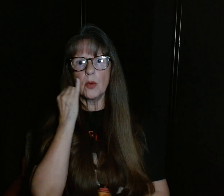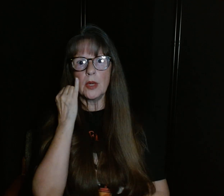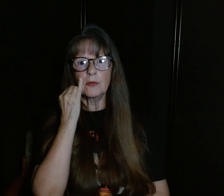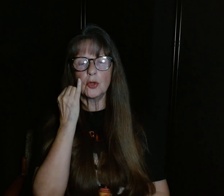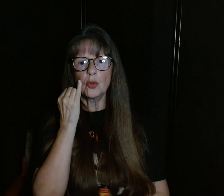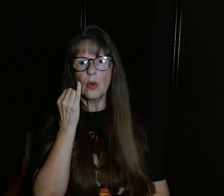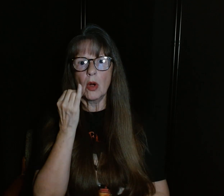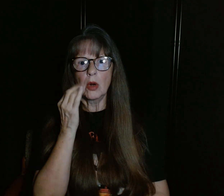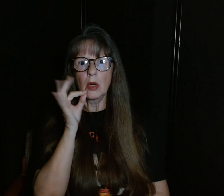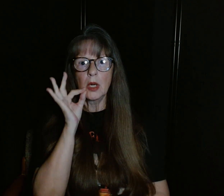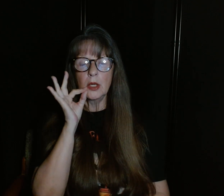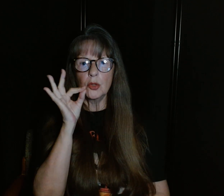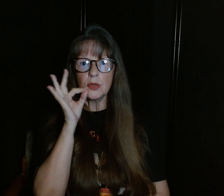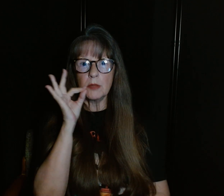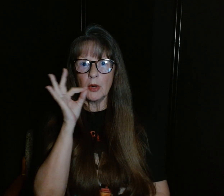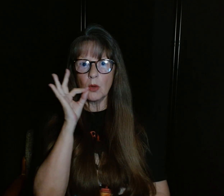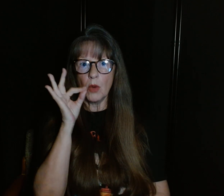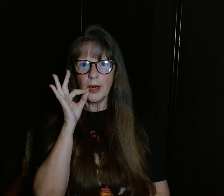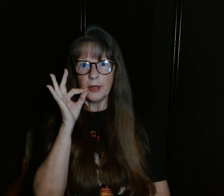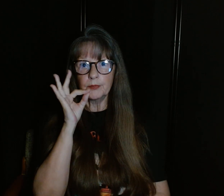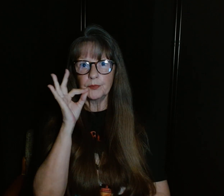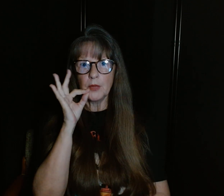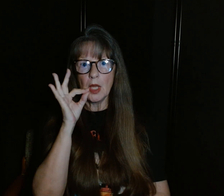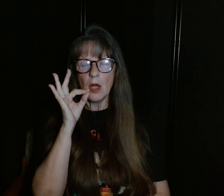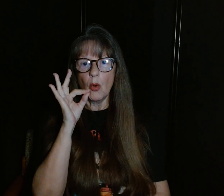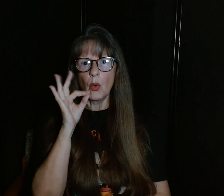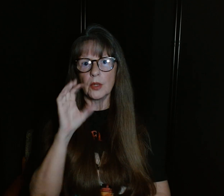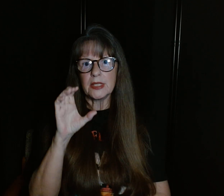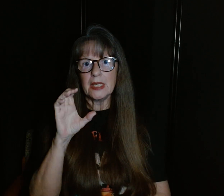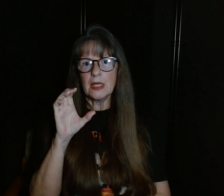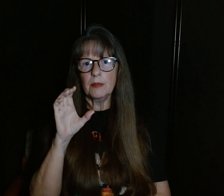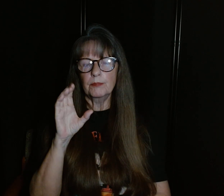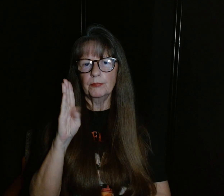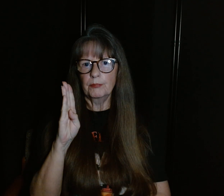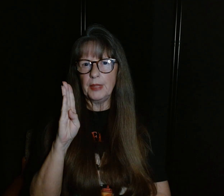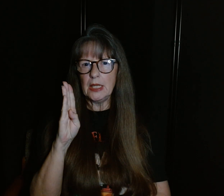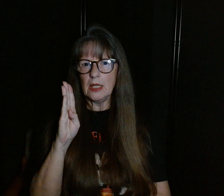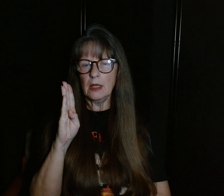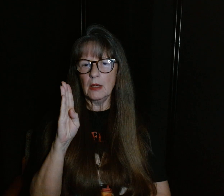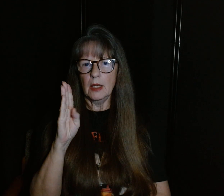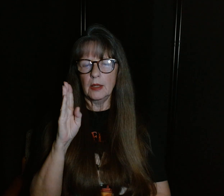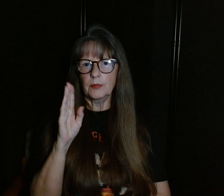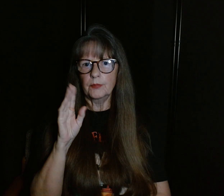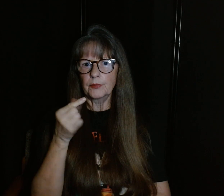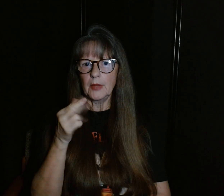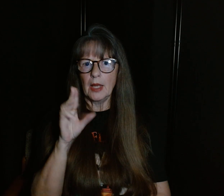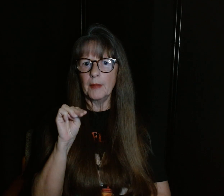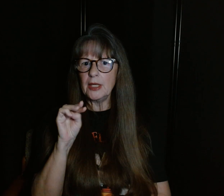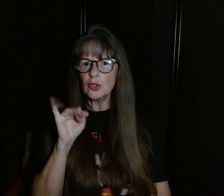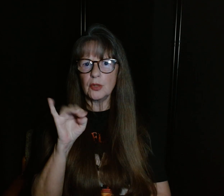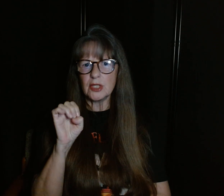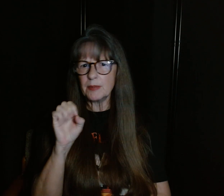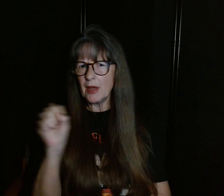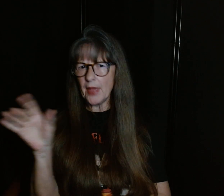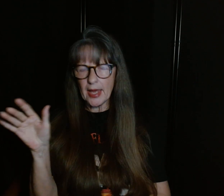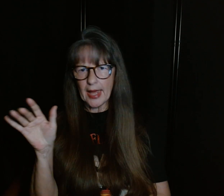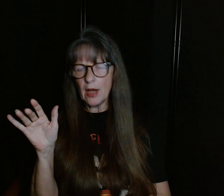if you are using marijuana or CB gummies. You can spell that out